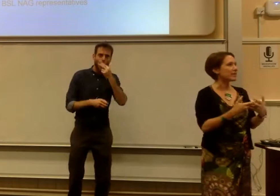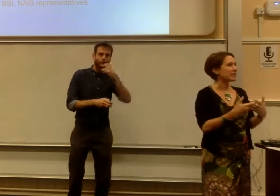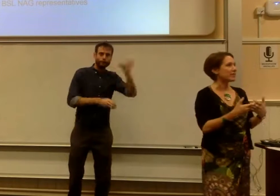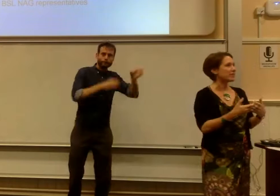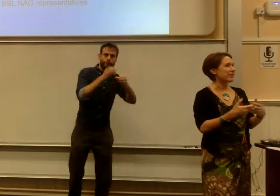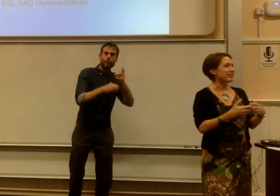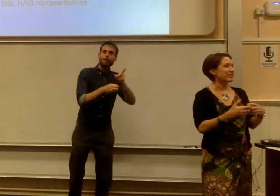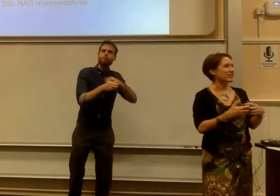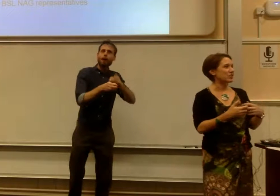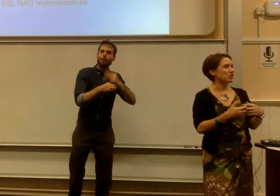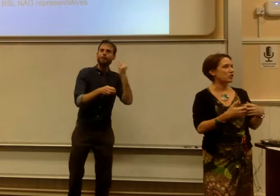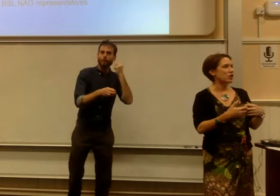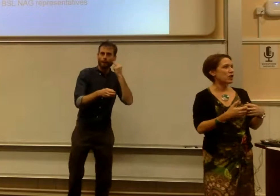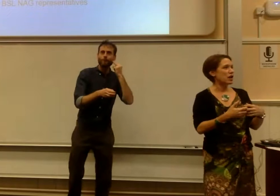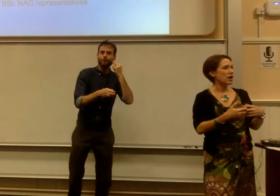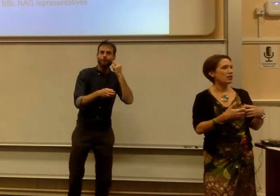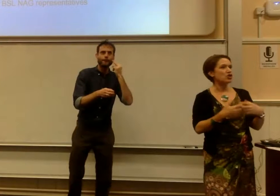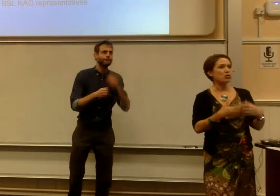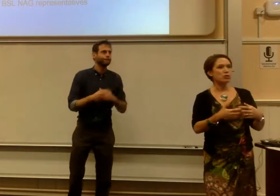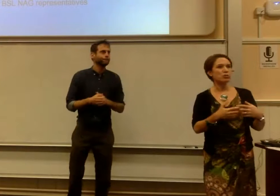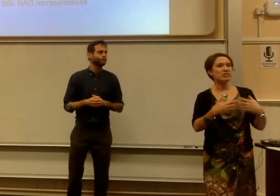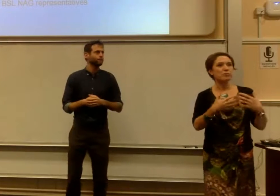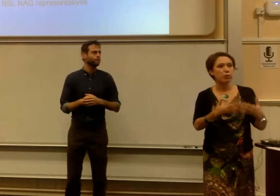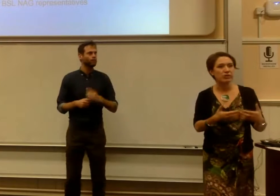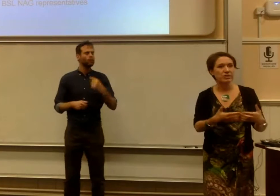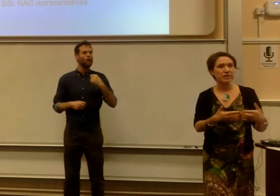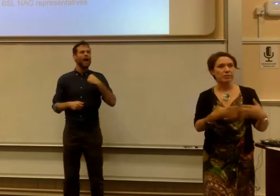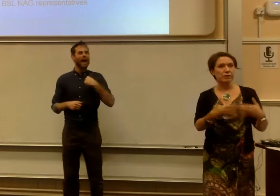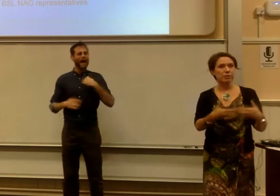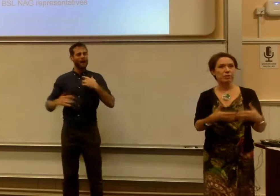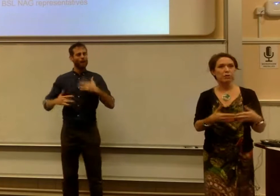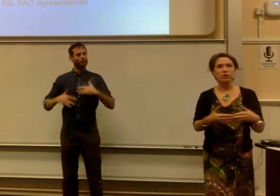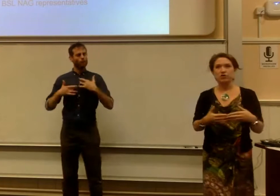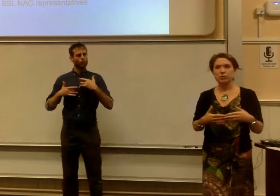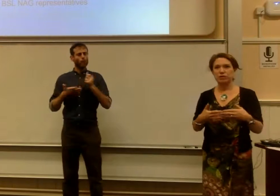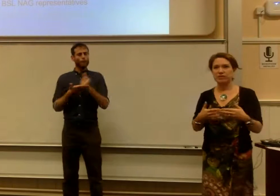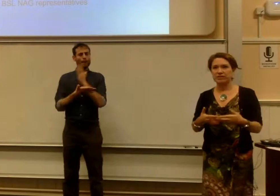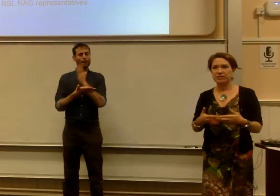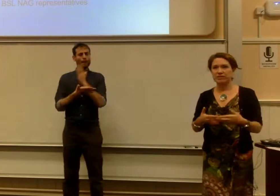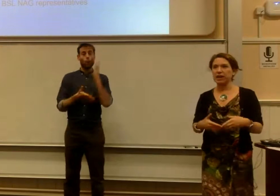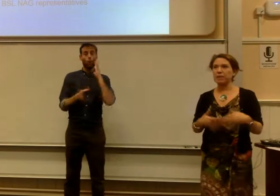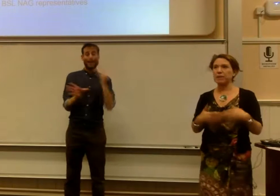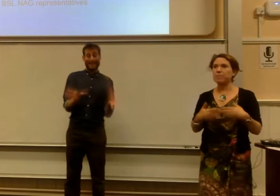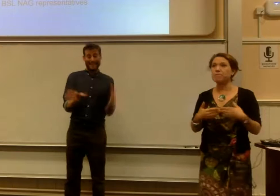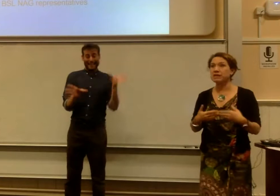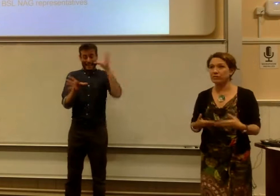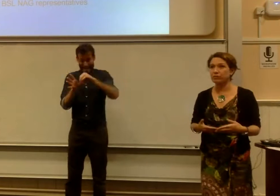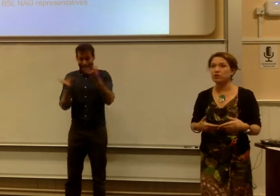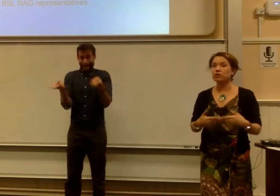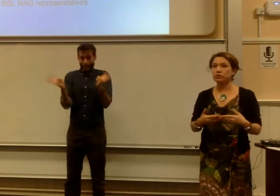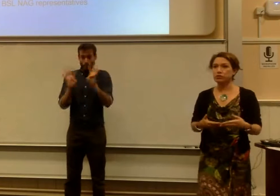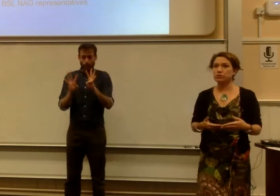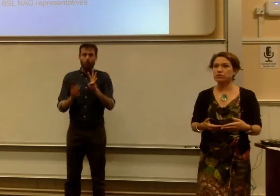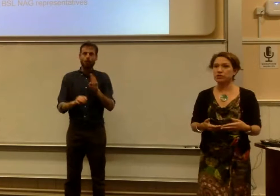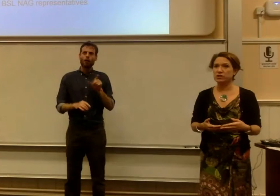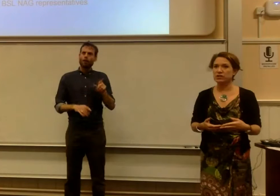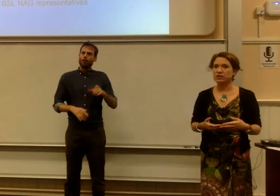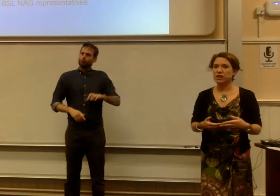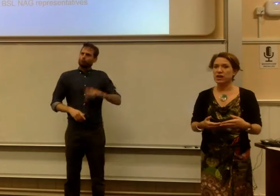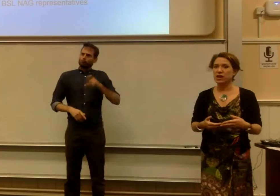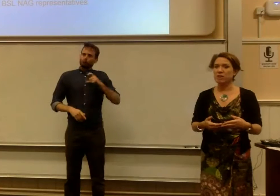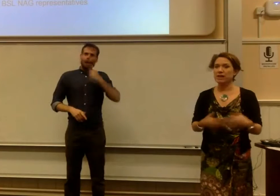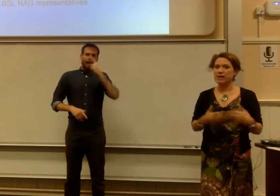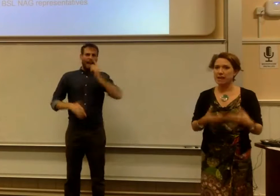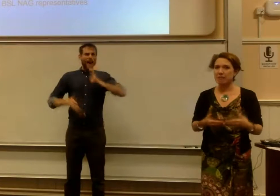we've taken is to ensure that we're supporting people to participate and make a meaningful